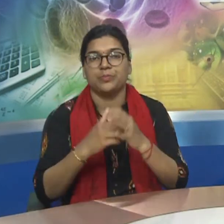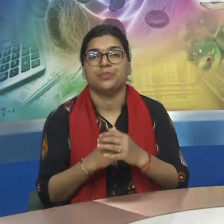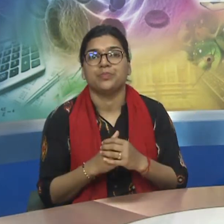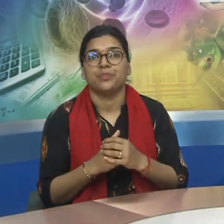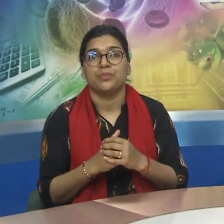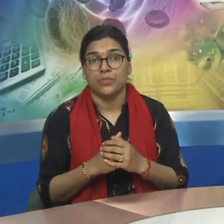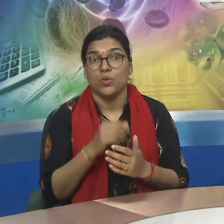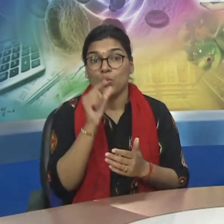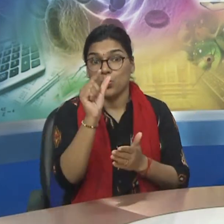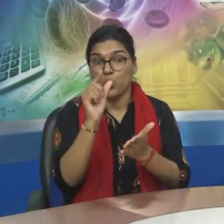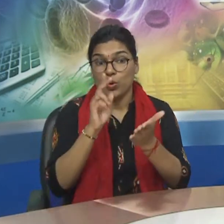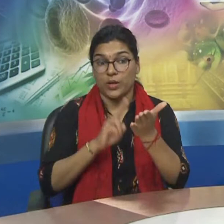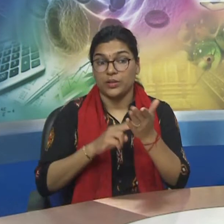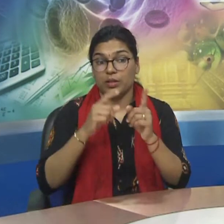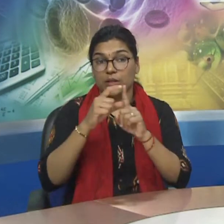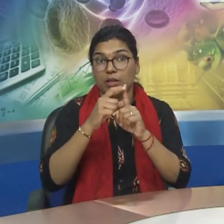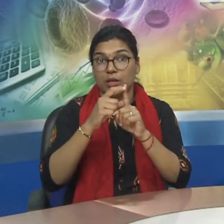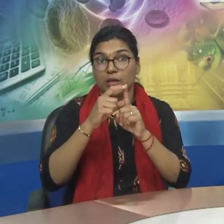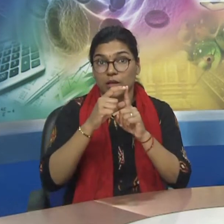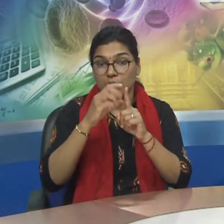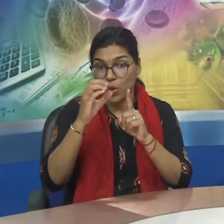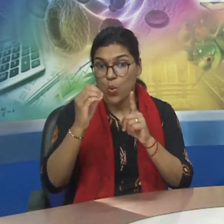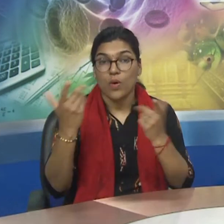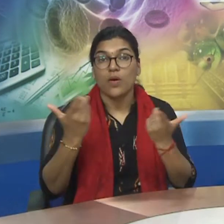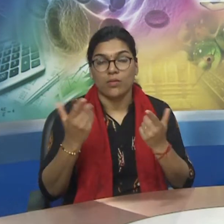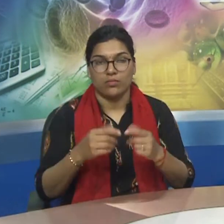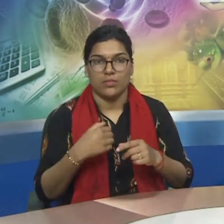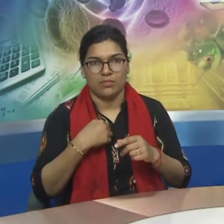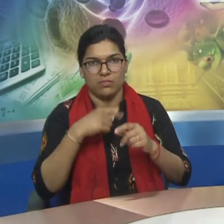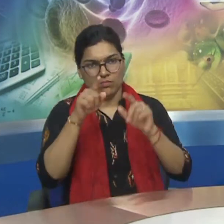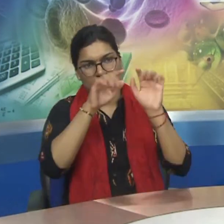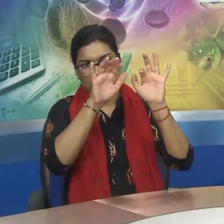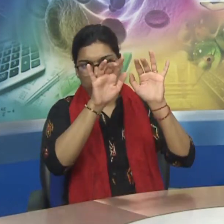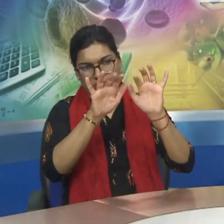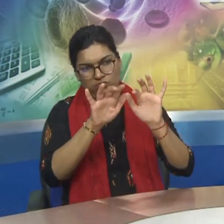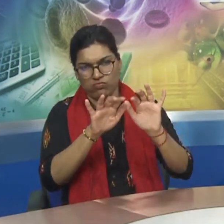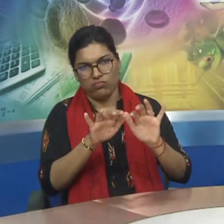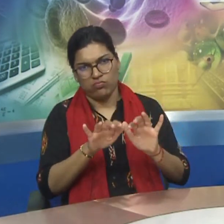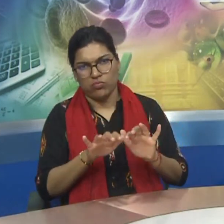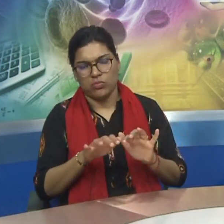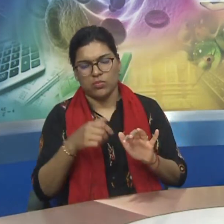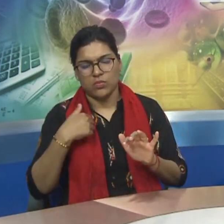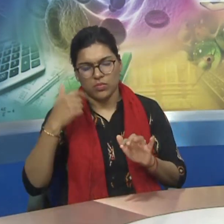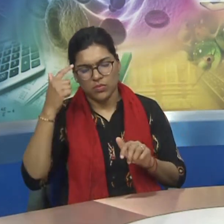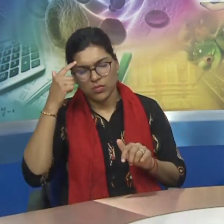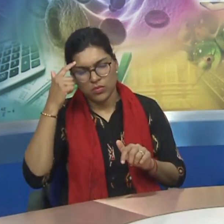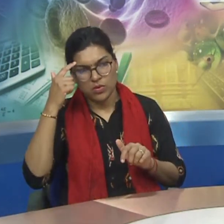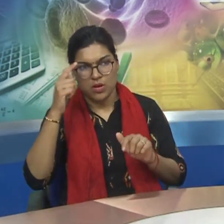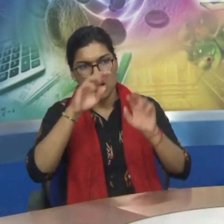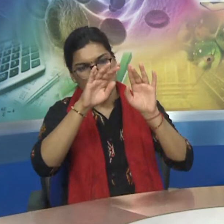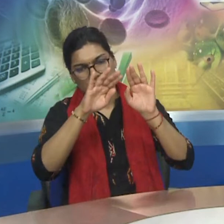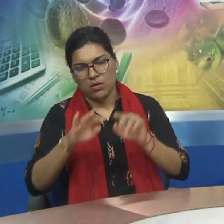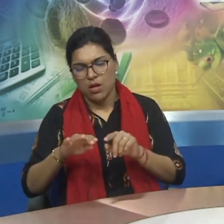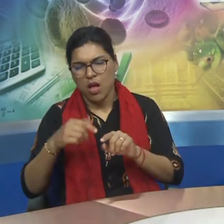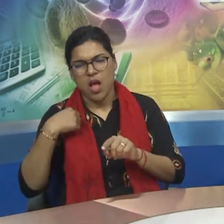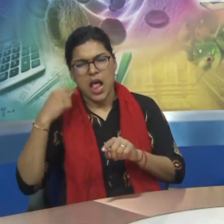work. For example, the undo work is used for